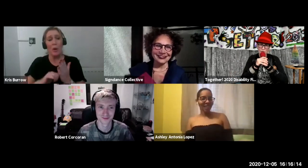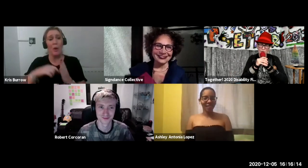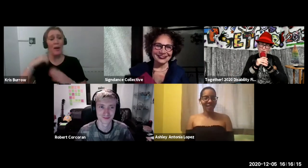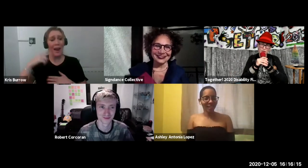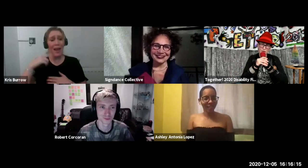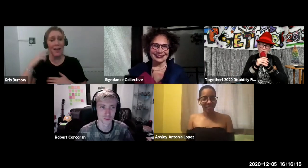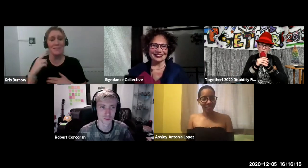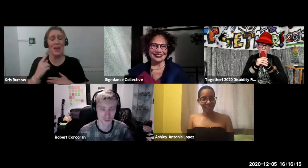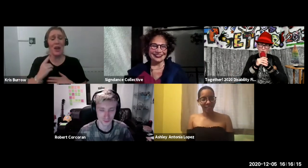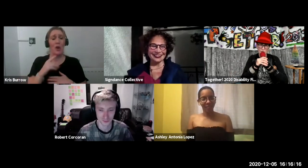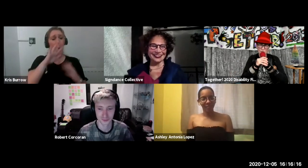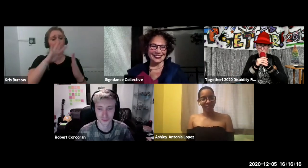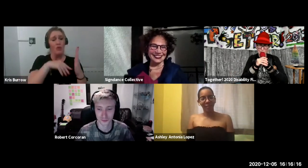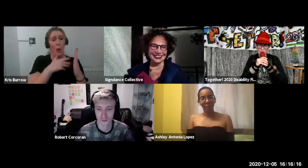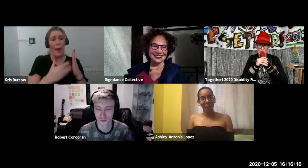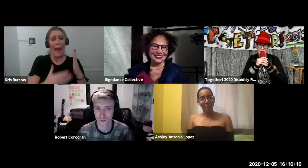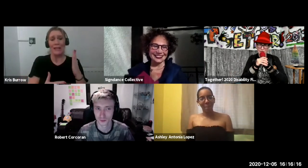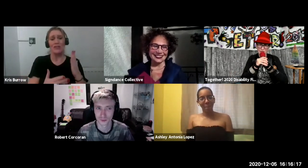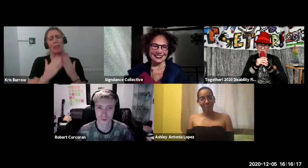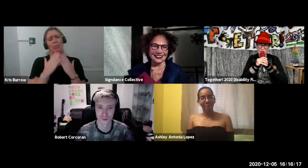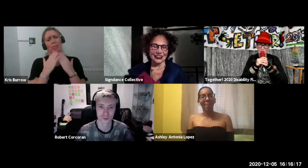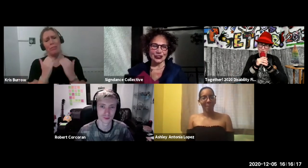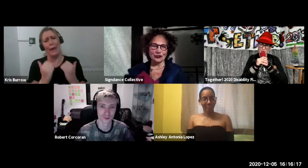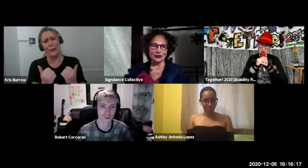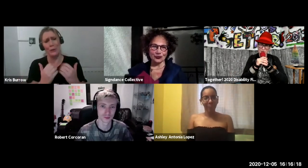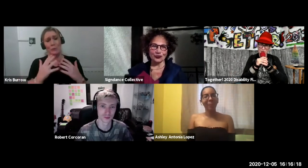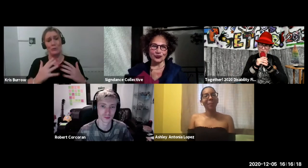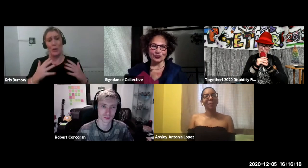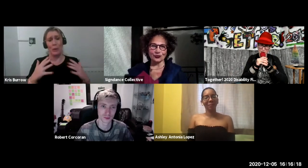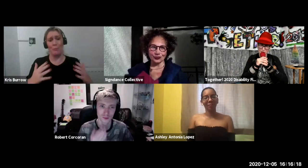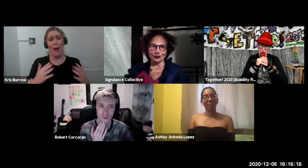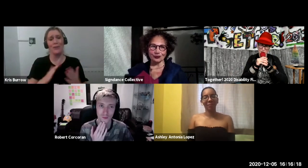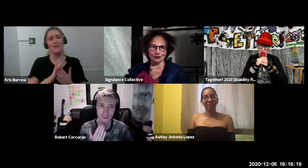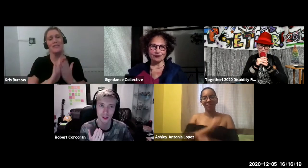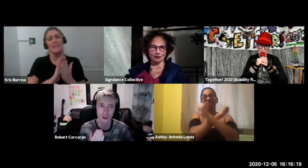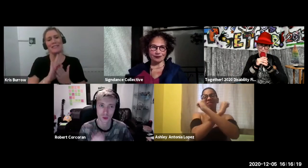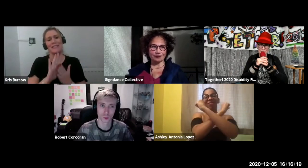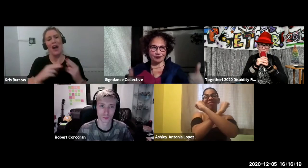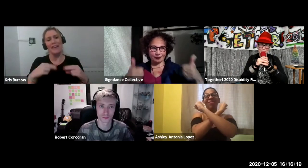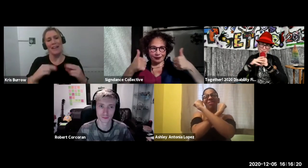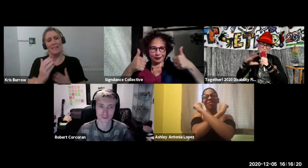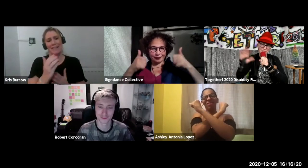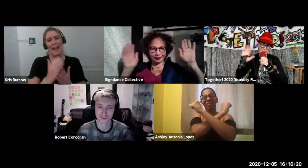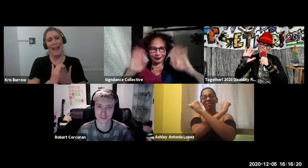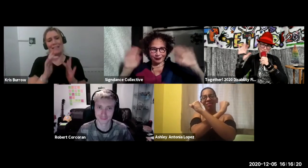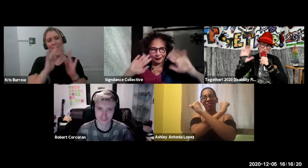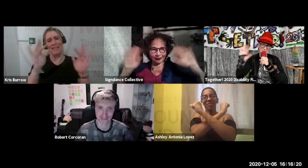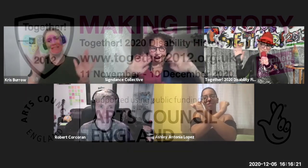Croatia, thank you so much indeed, Signdance Collective International.